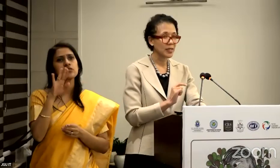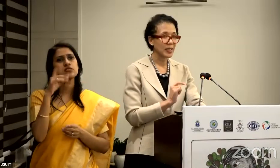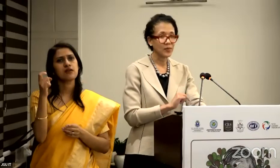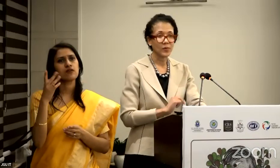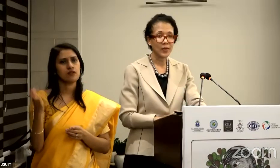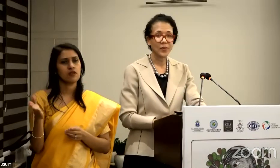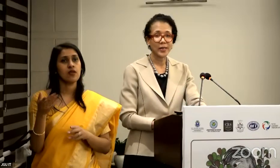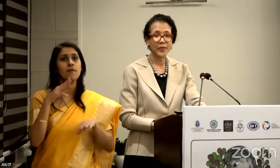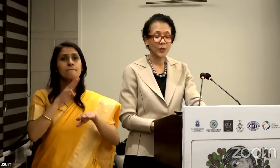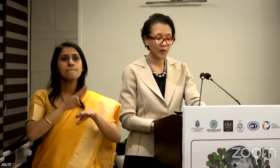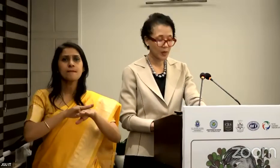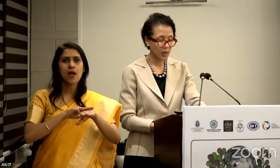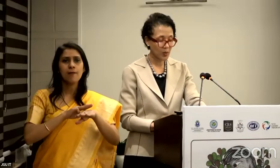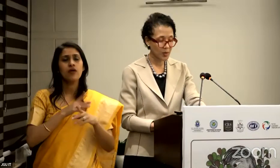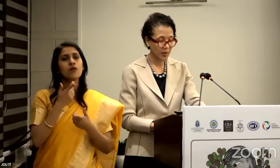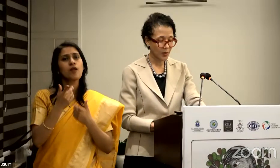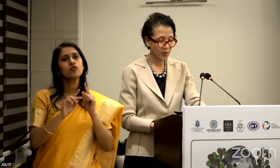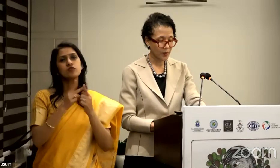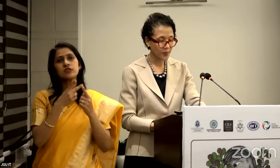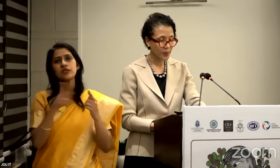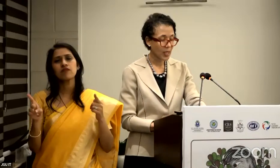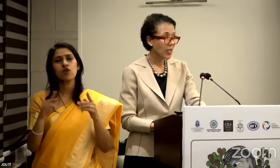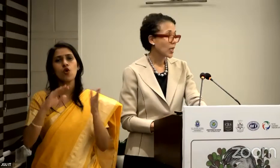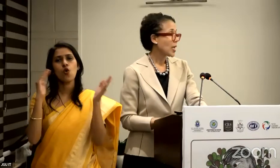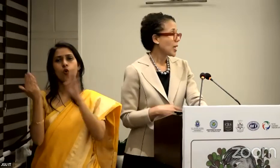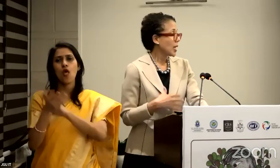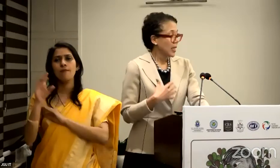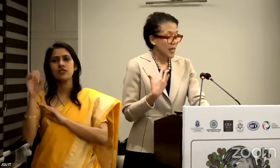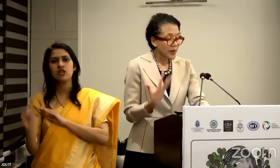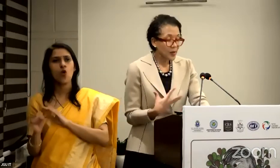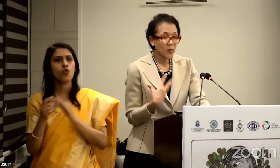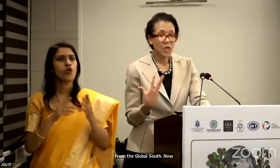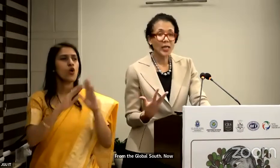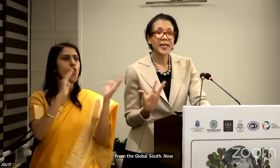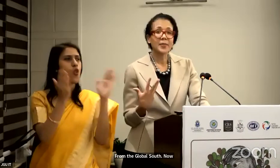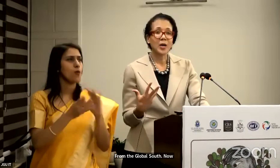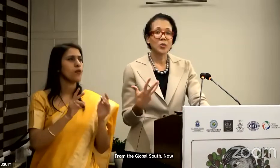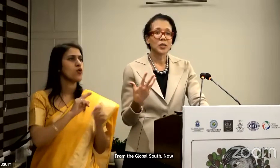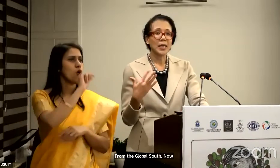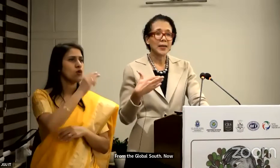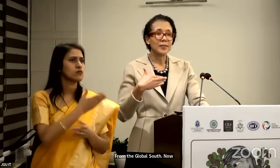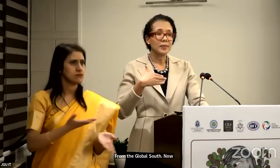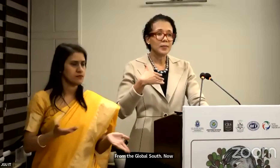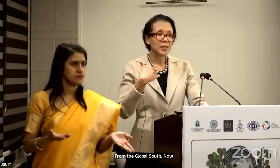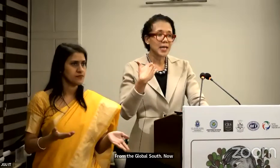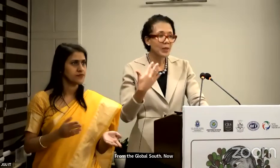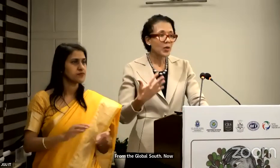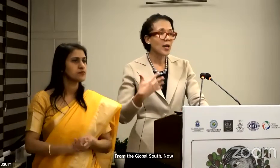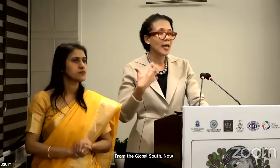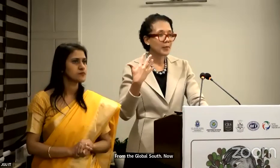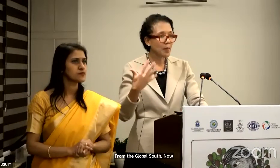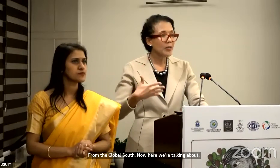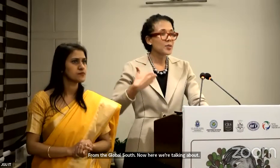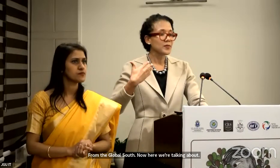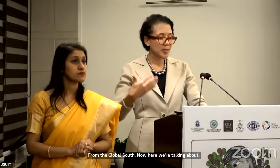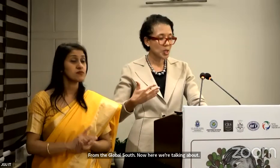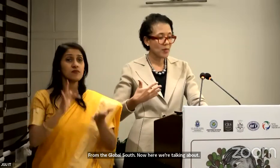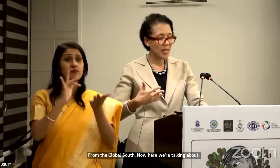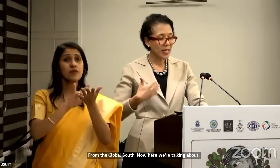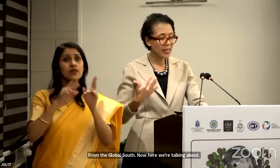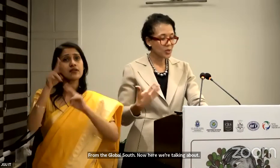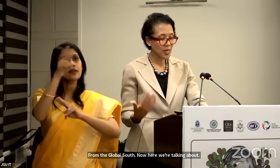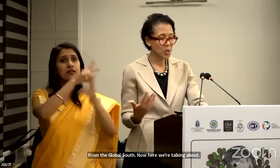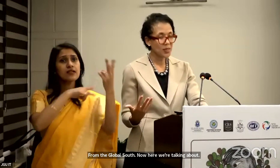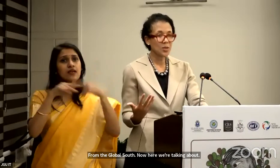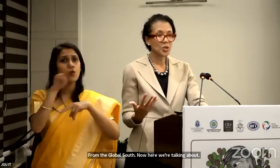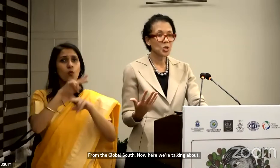members and very few from the Global South. Now here we're talking about democratic models of